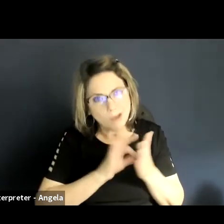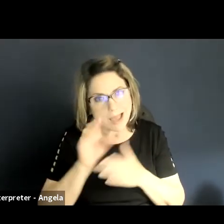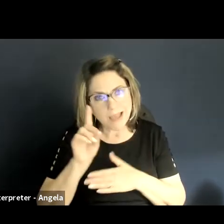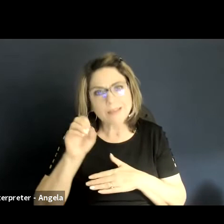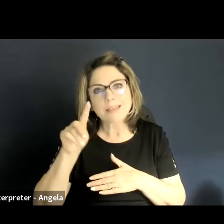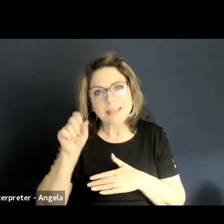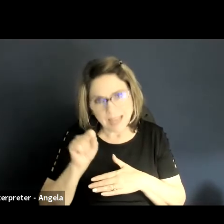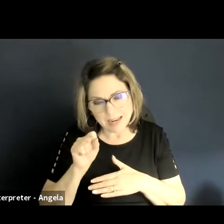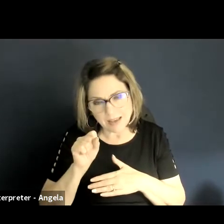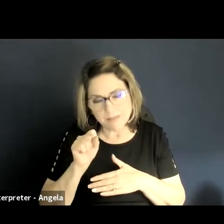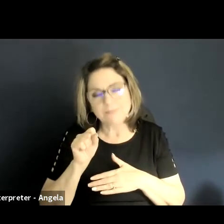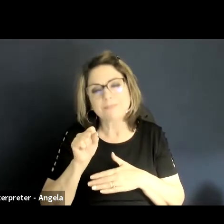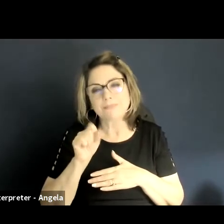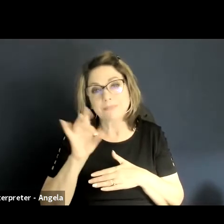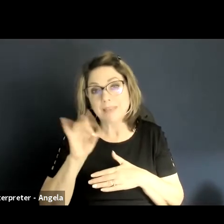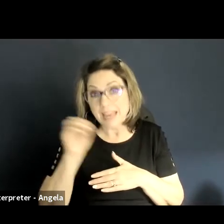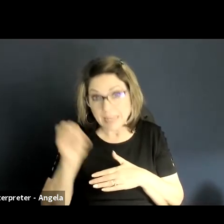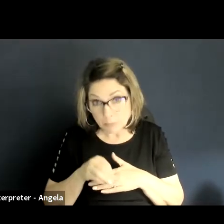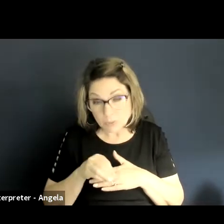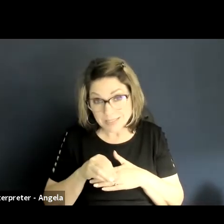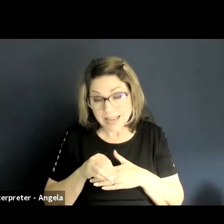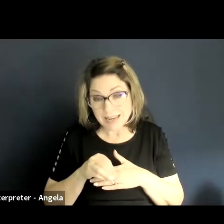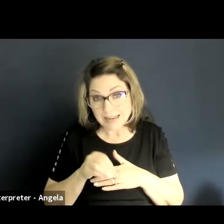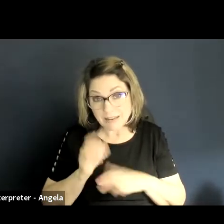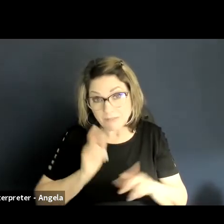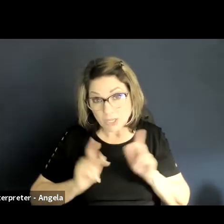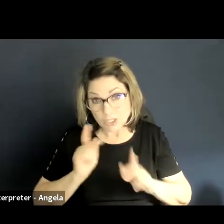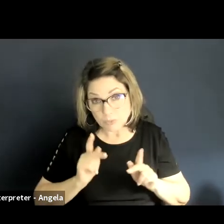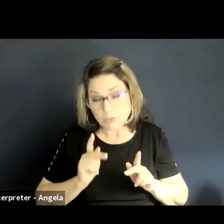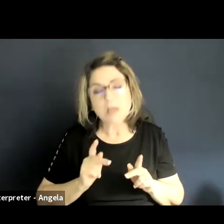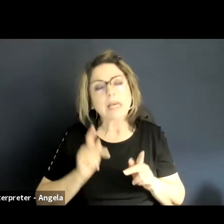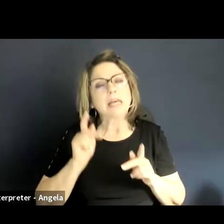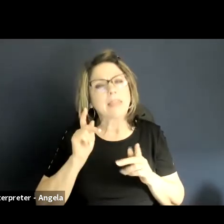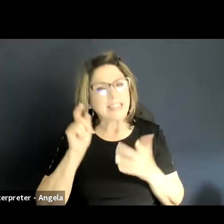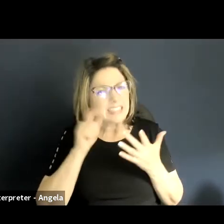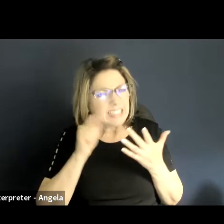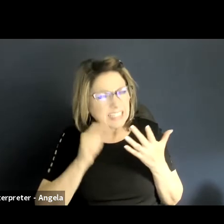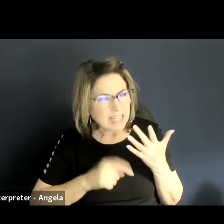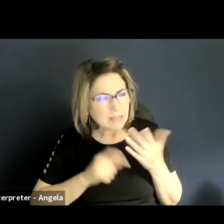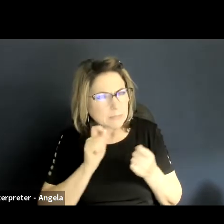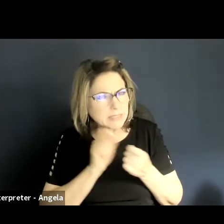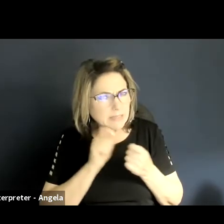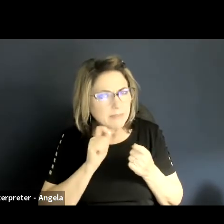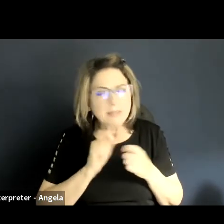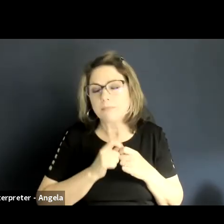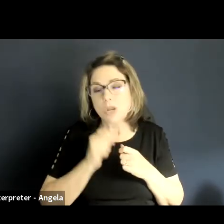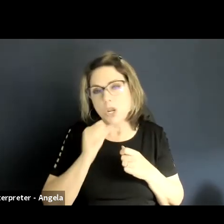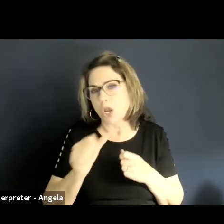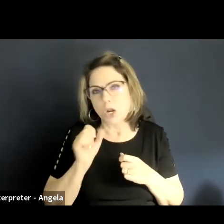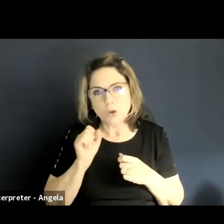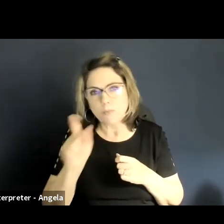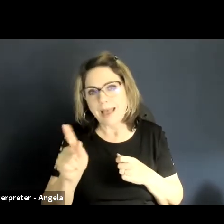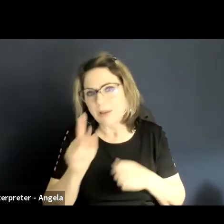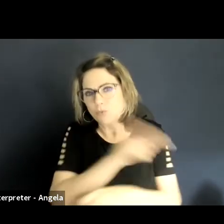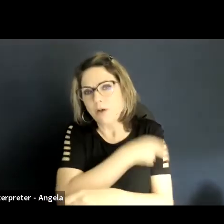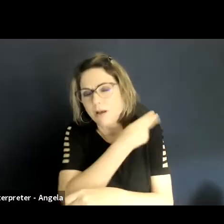overall question. 80% of consumers, that's very detailed and specific, will not return to the hospital for the same or